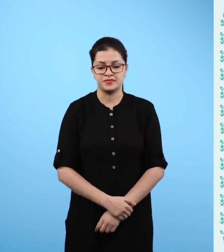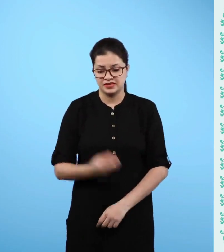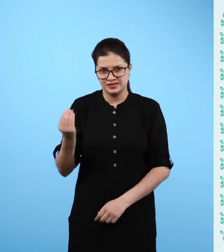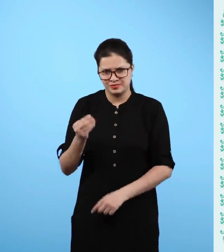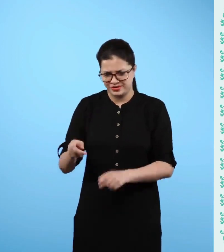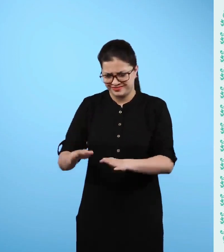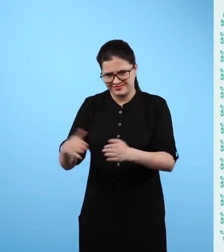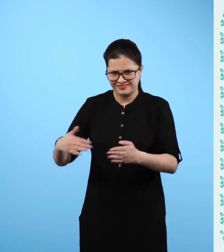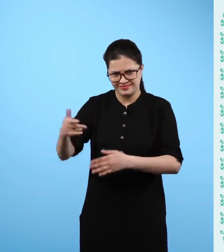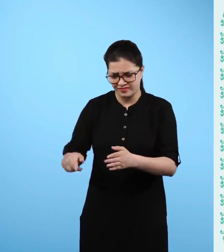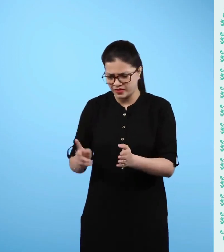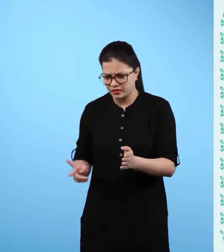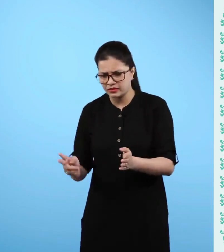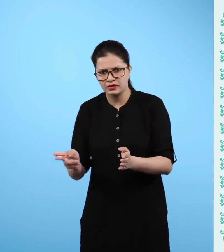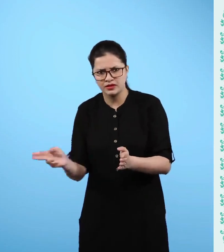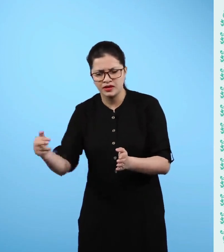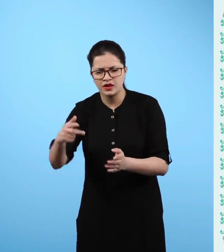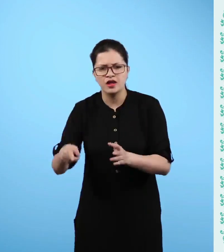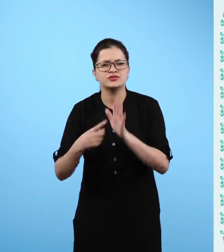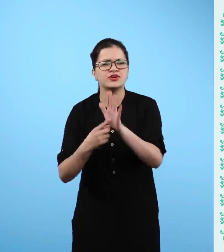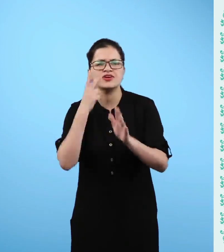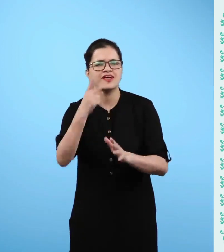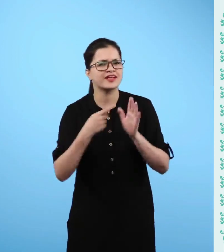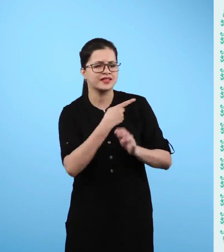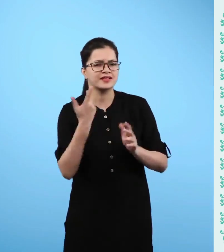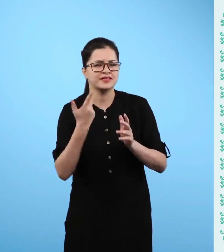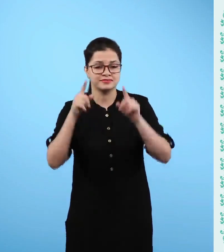She removed the extra flaps so the cutout looked like this.